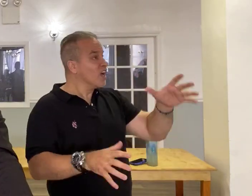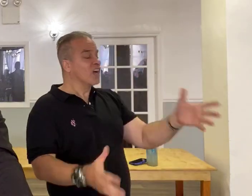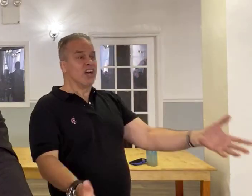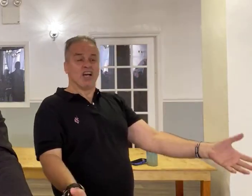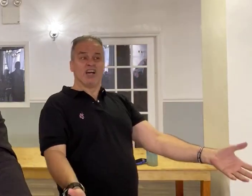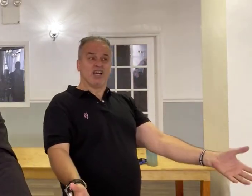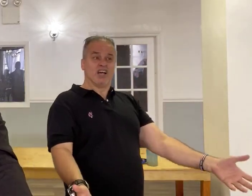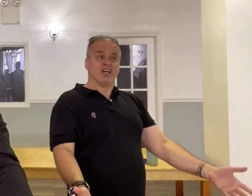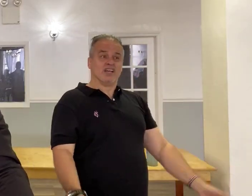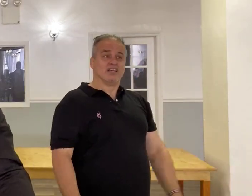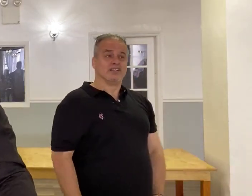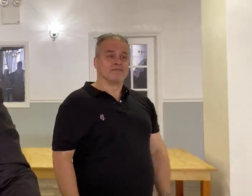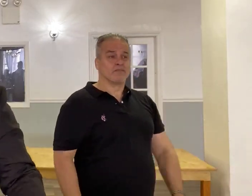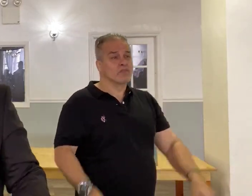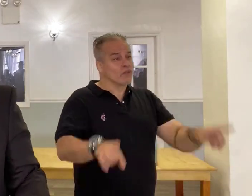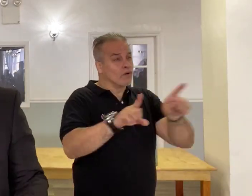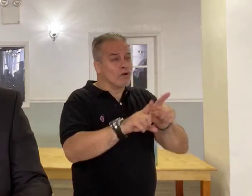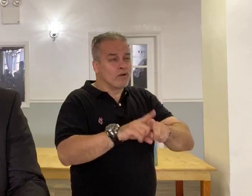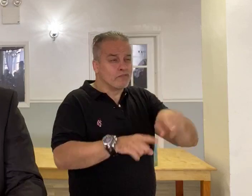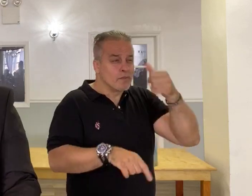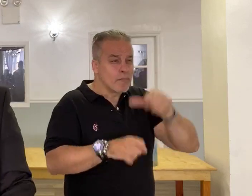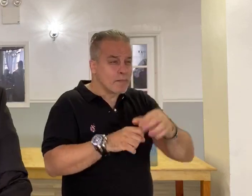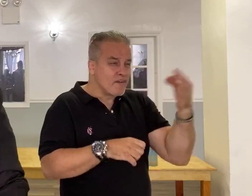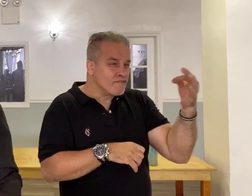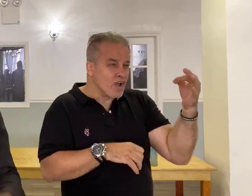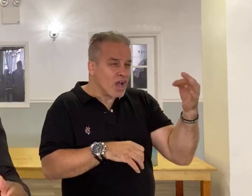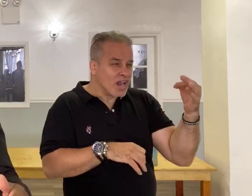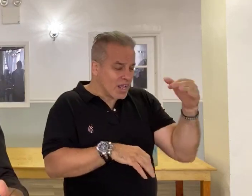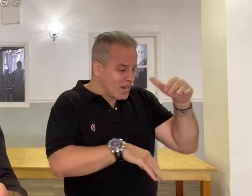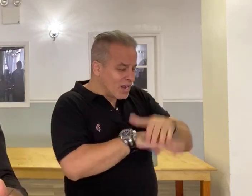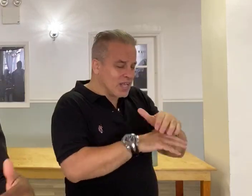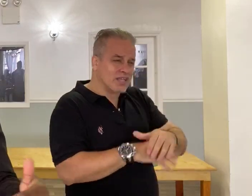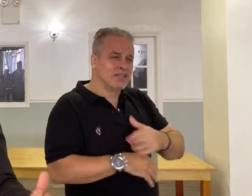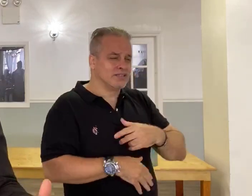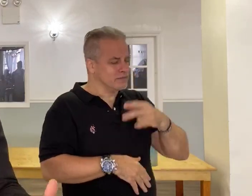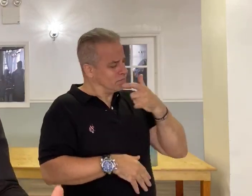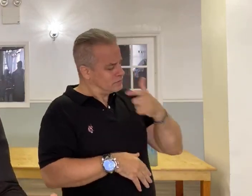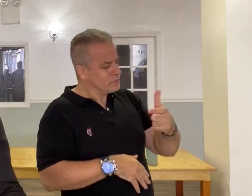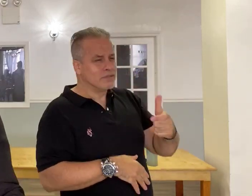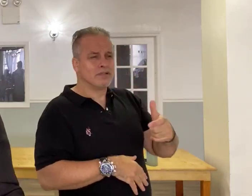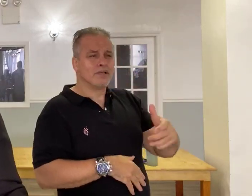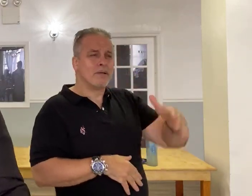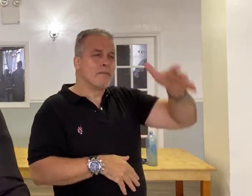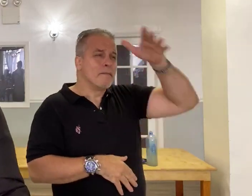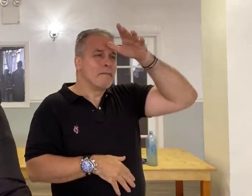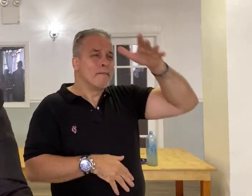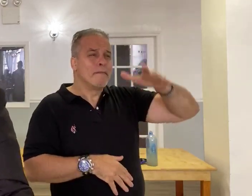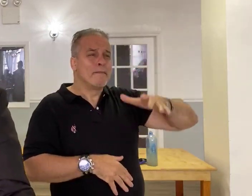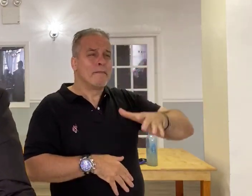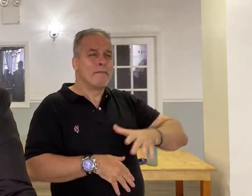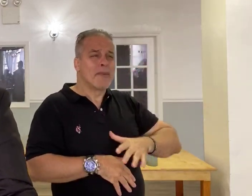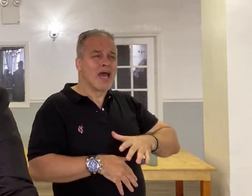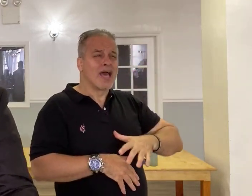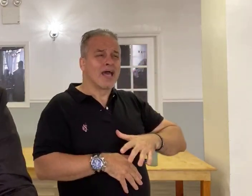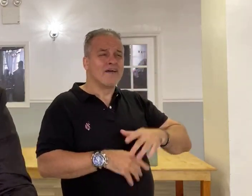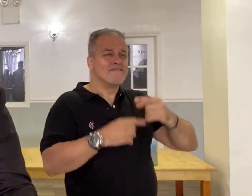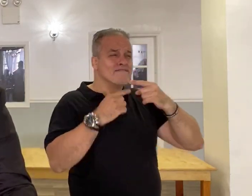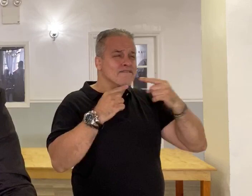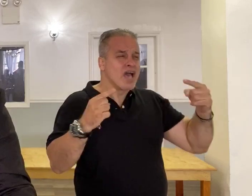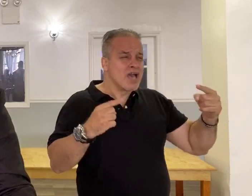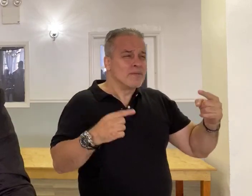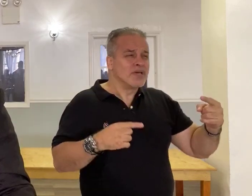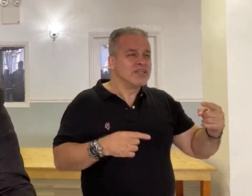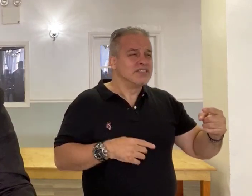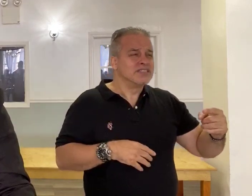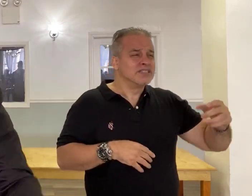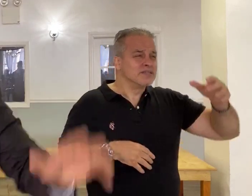Friday evening, looking at the news on my little phone app, seeing that Chadwick Boseman had passed away from